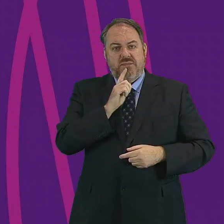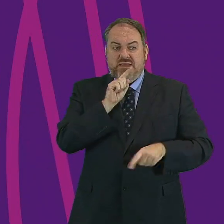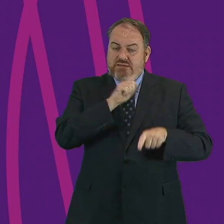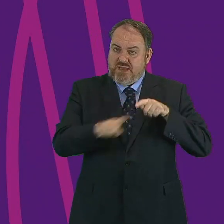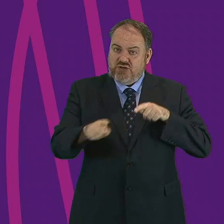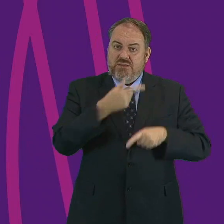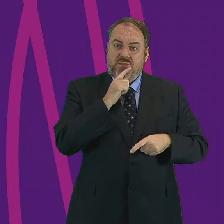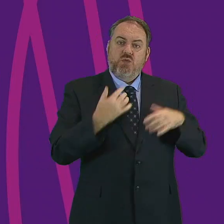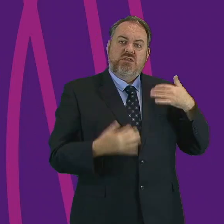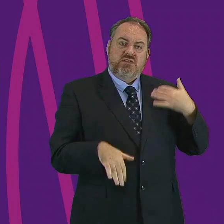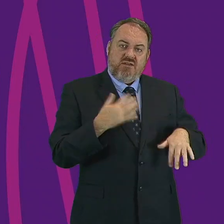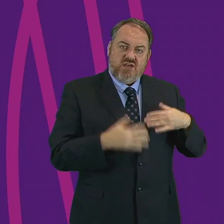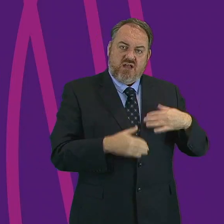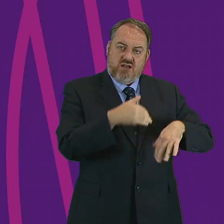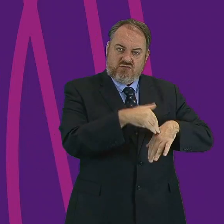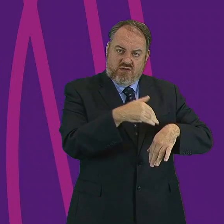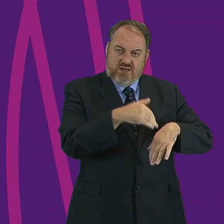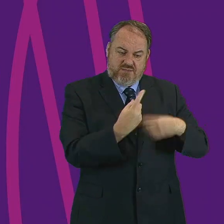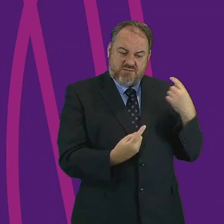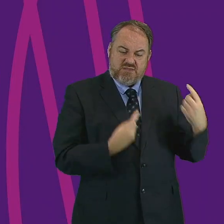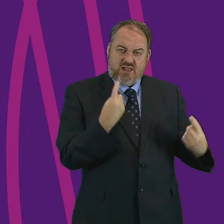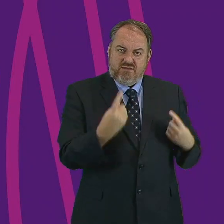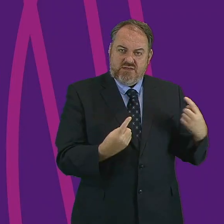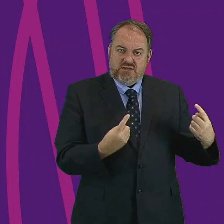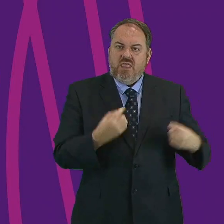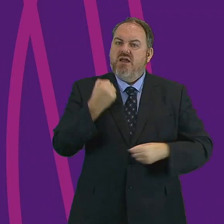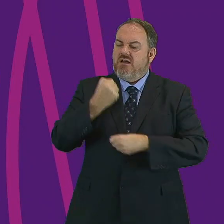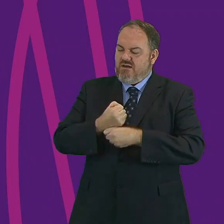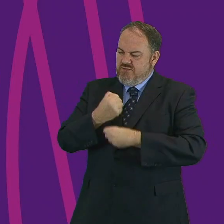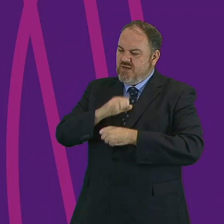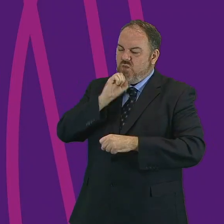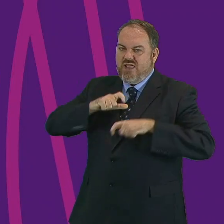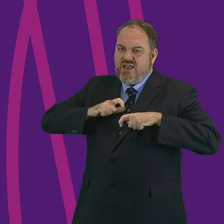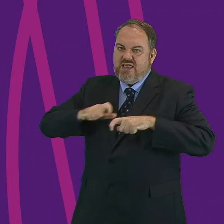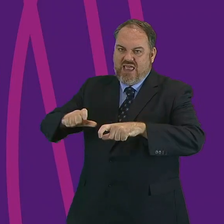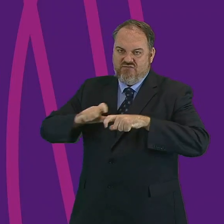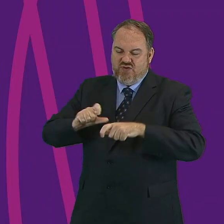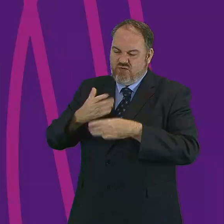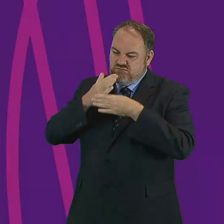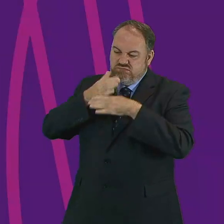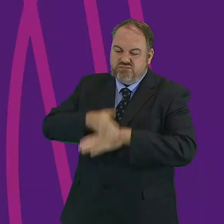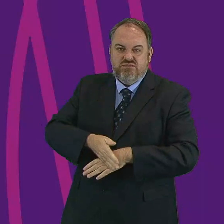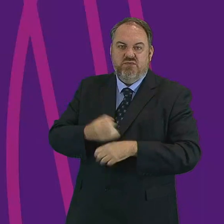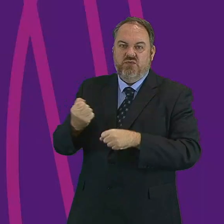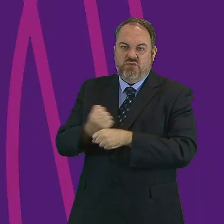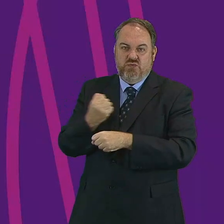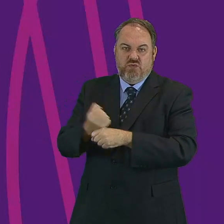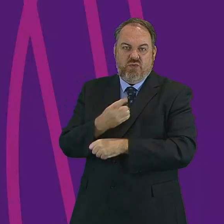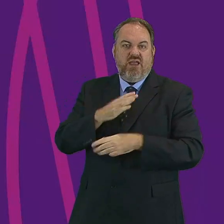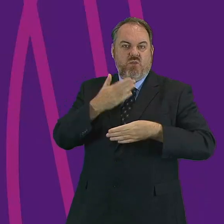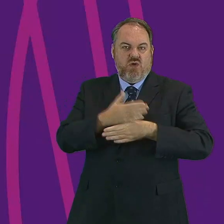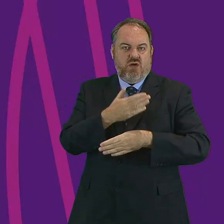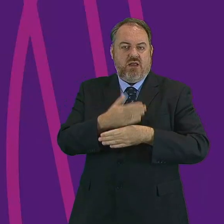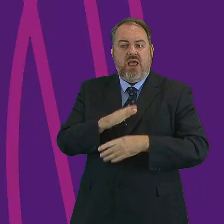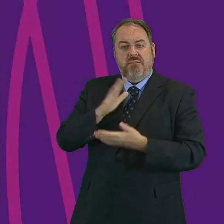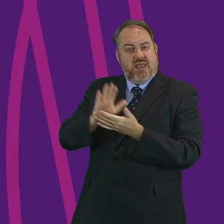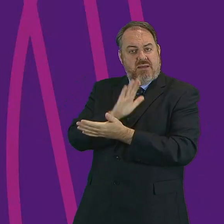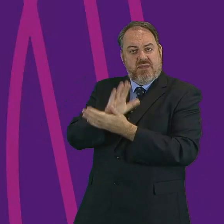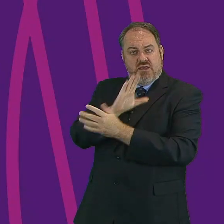are required. The Government has not and will not shy away from making those. I'm very happy to circulate not just to Ruth Davison but to the